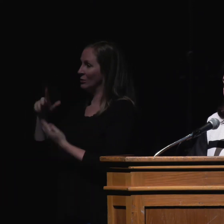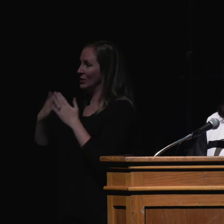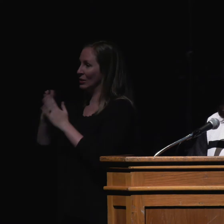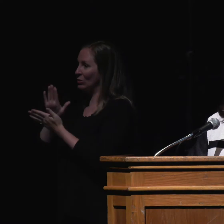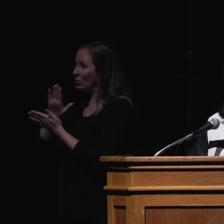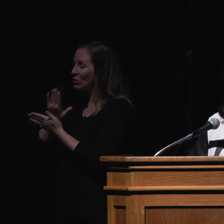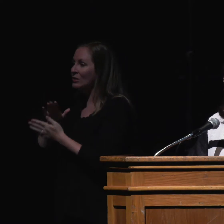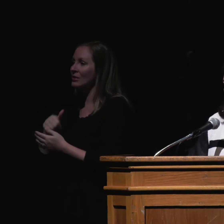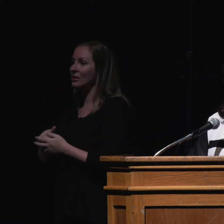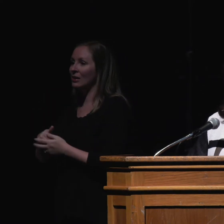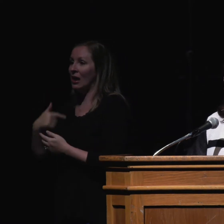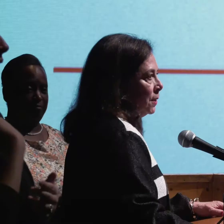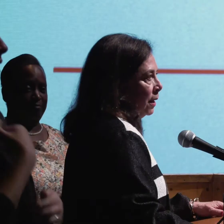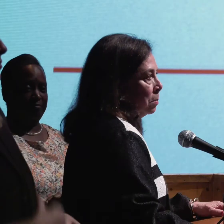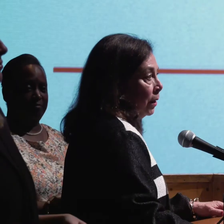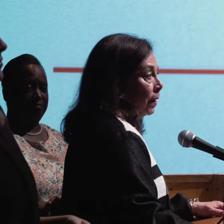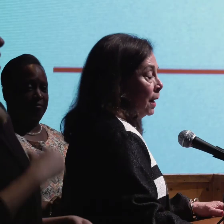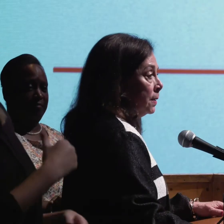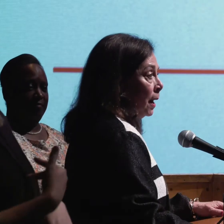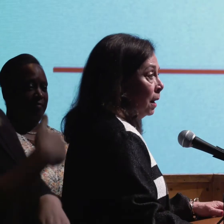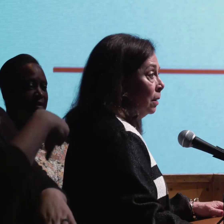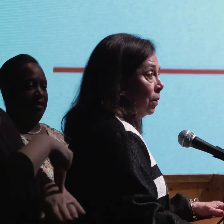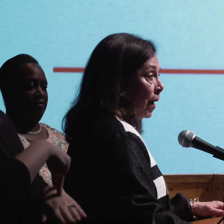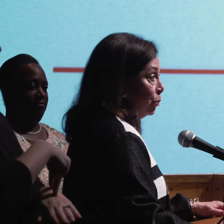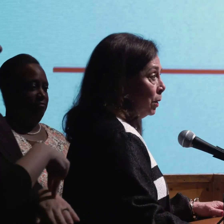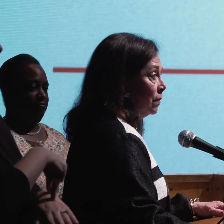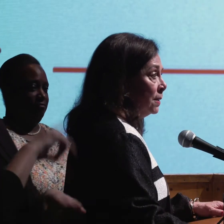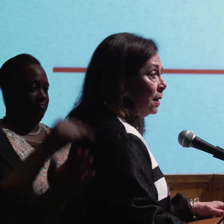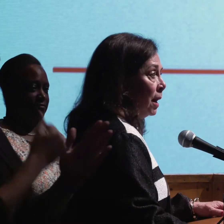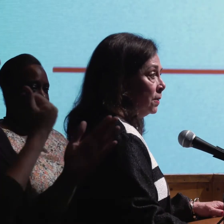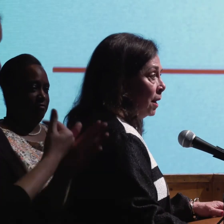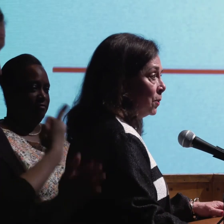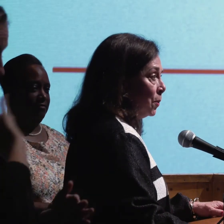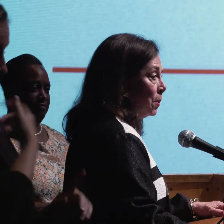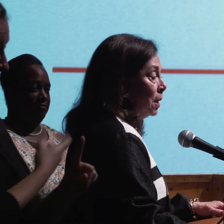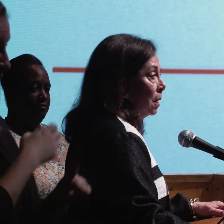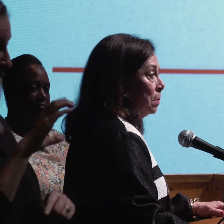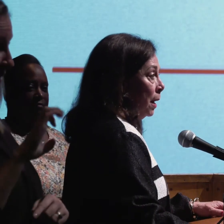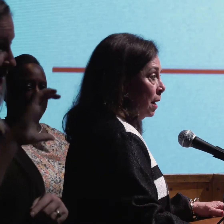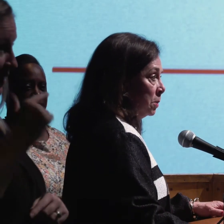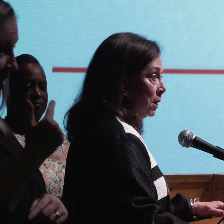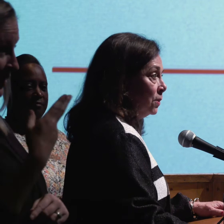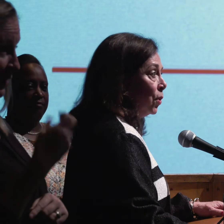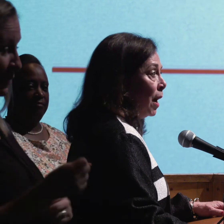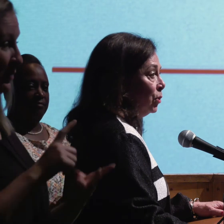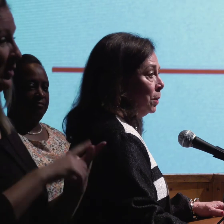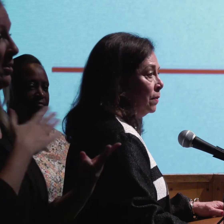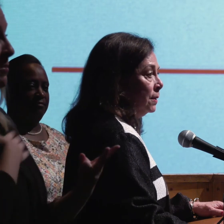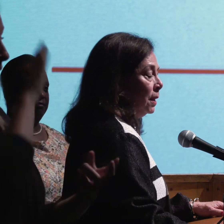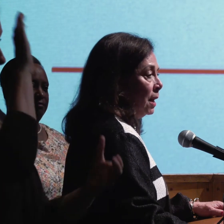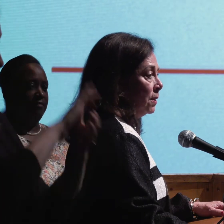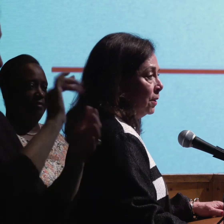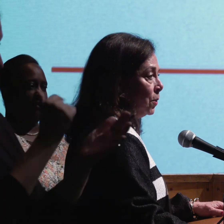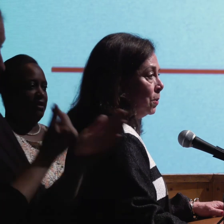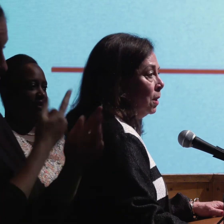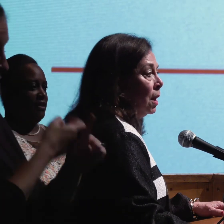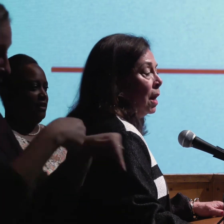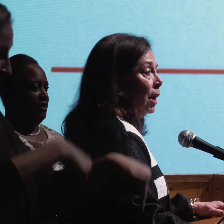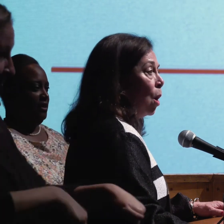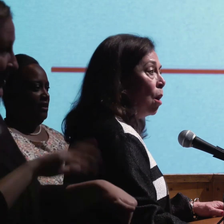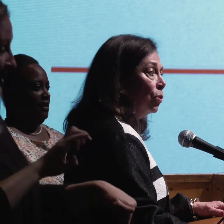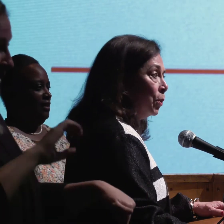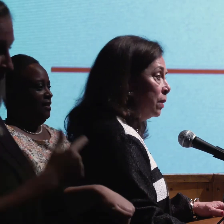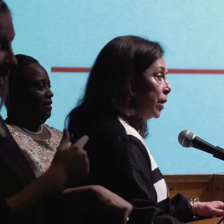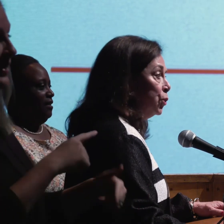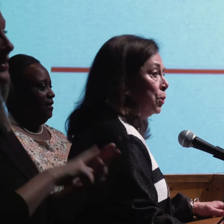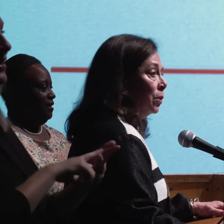Schools. I am even more proud to stand up here as a graduate of EC Glass High School. My husband is a graduate of EC Glass High School,